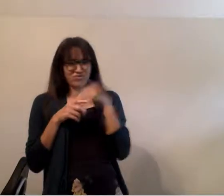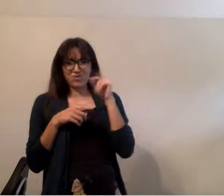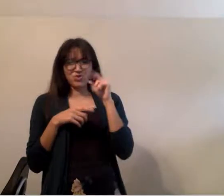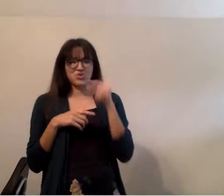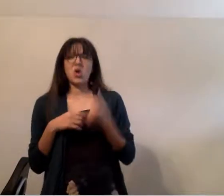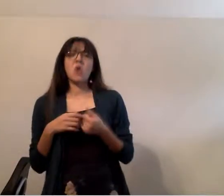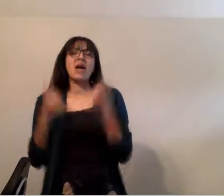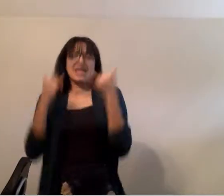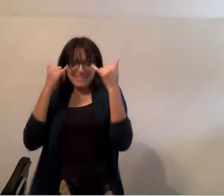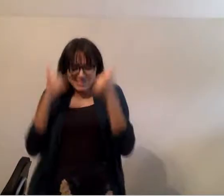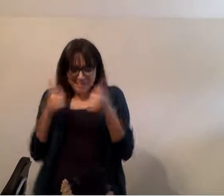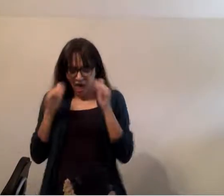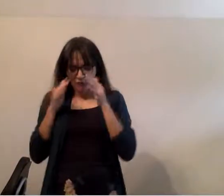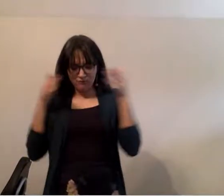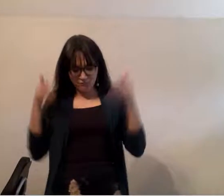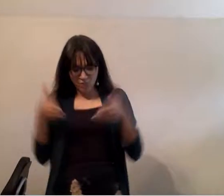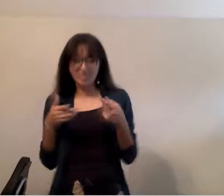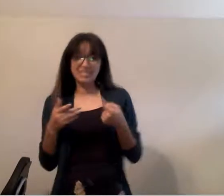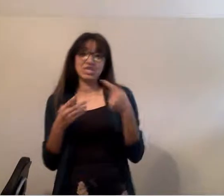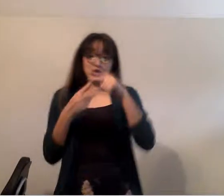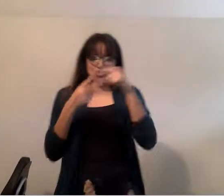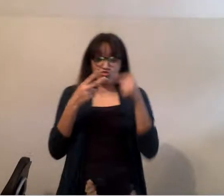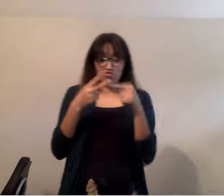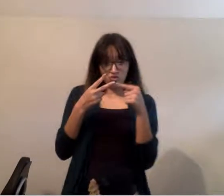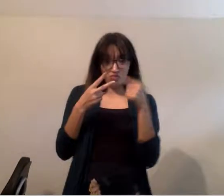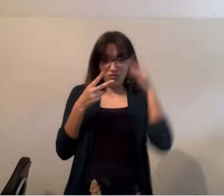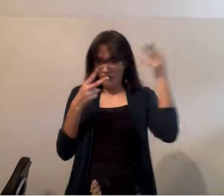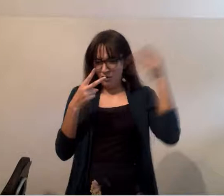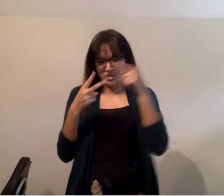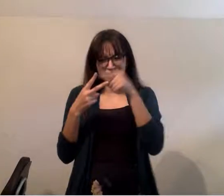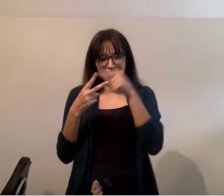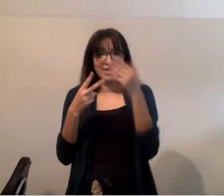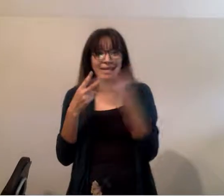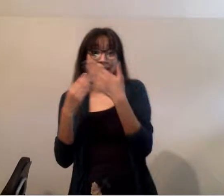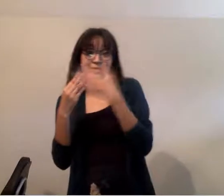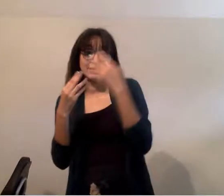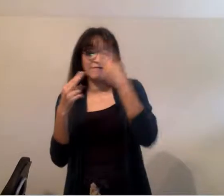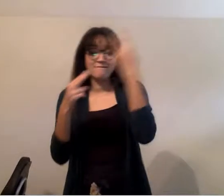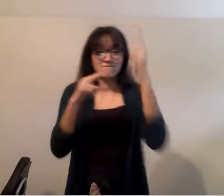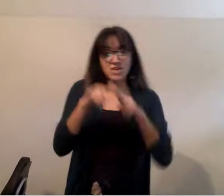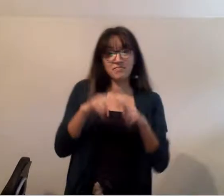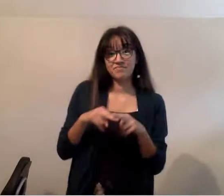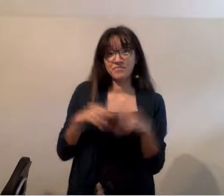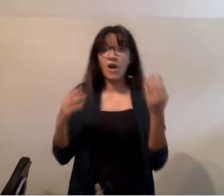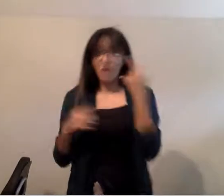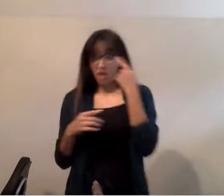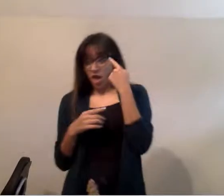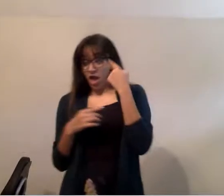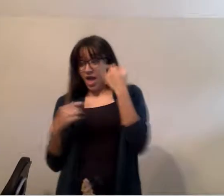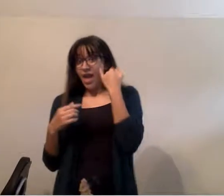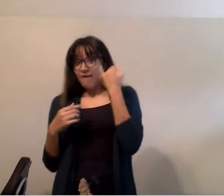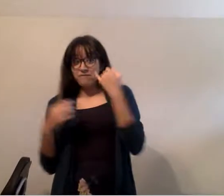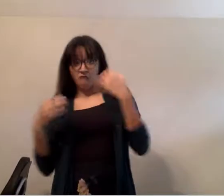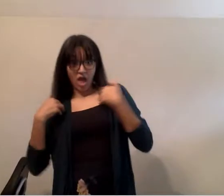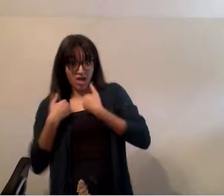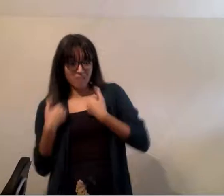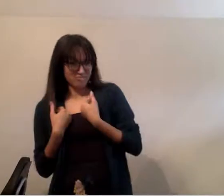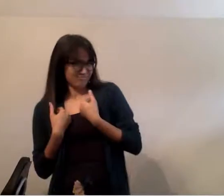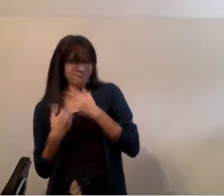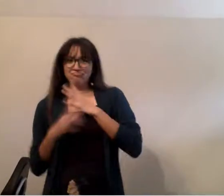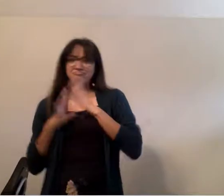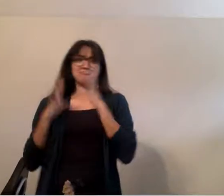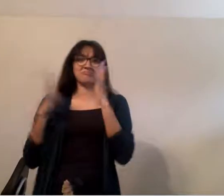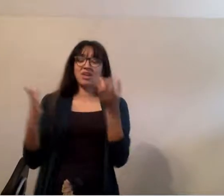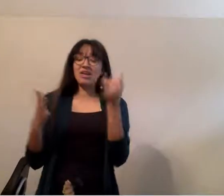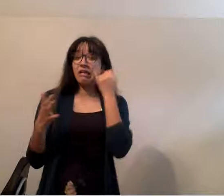things: easy and fun. Now, in the animal world, that works fine. If you're a dog and you spend your whole